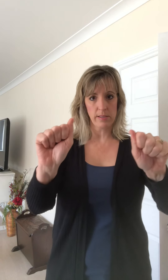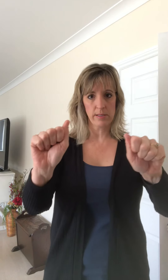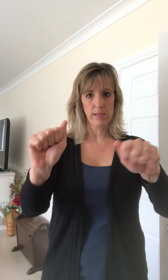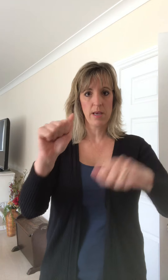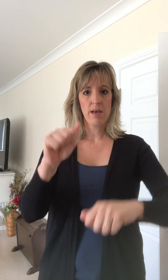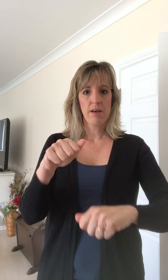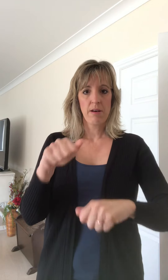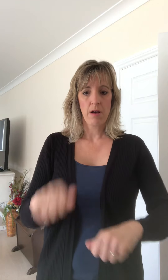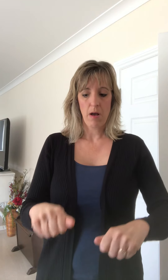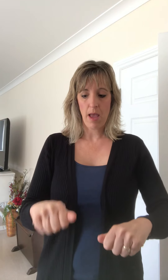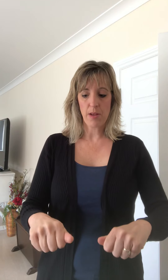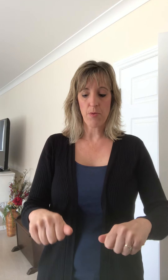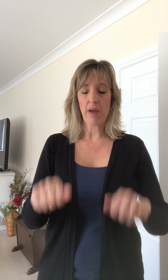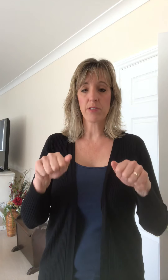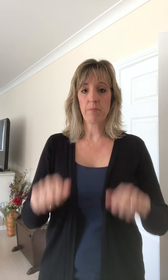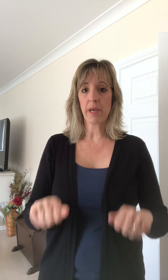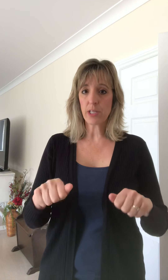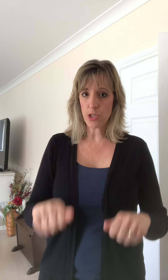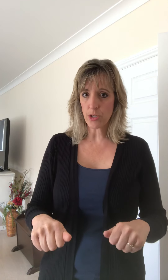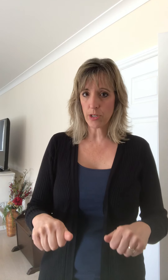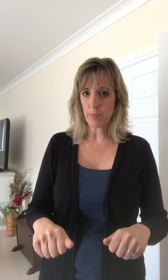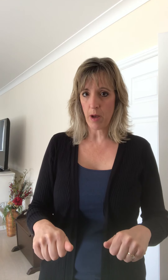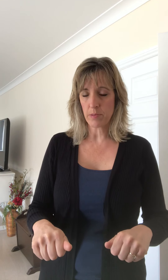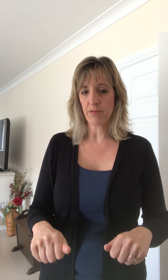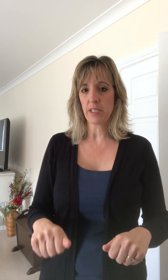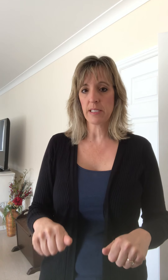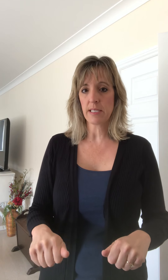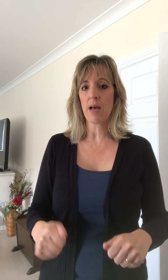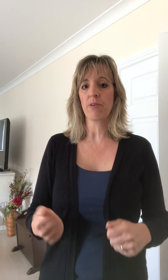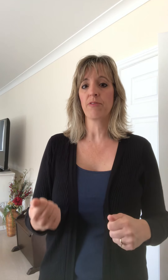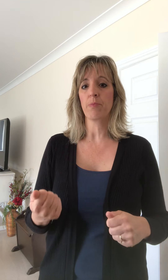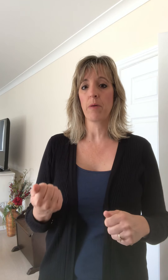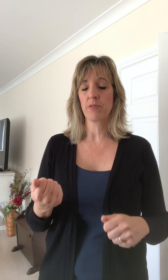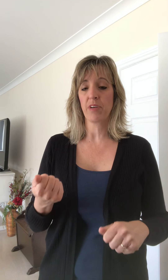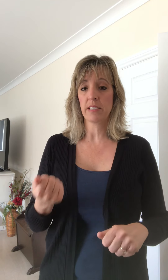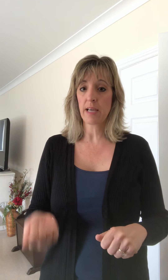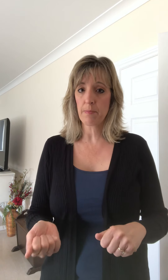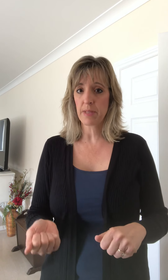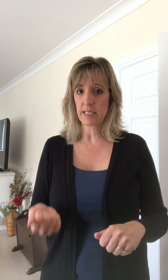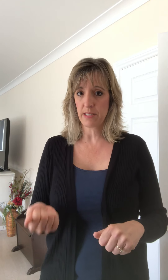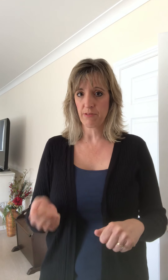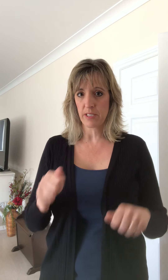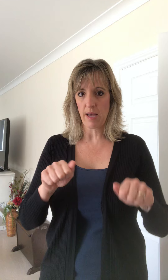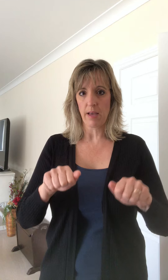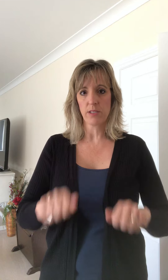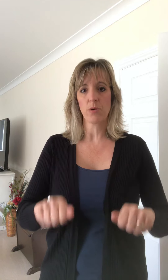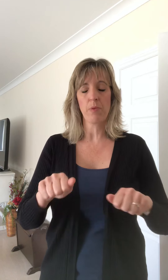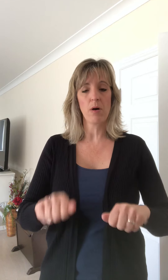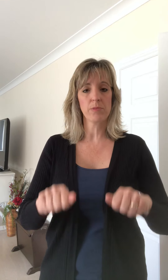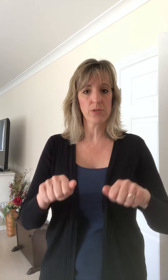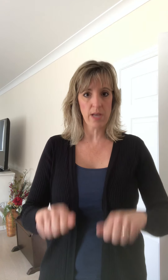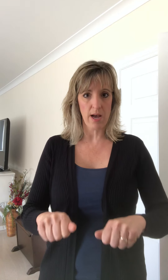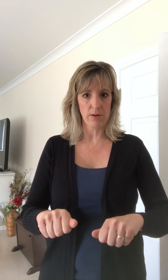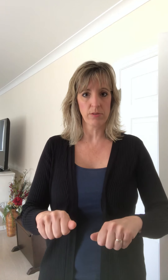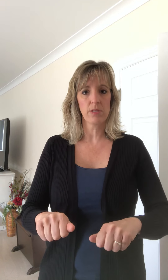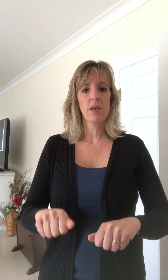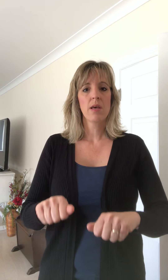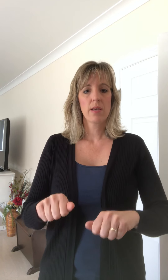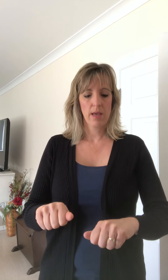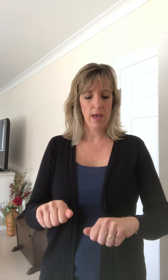hands, and you have to make sure your palms are facing down. If their palms are facing up, that's a different sign. So palms are down,